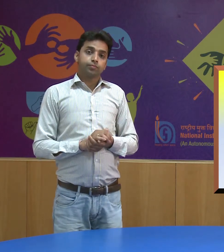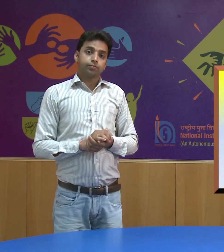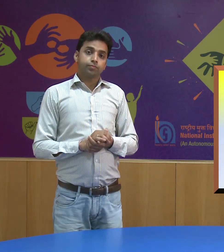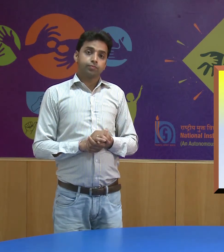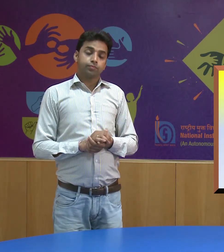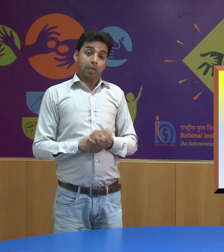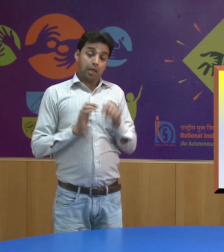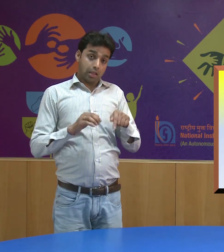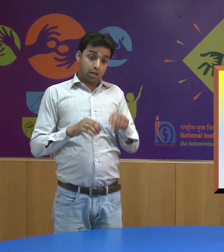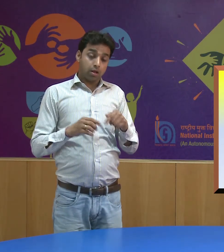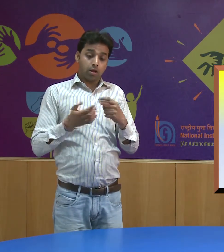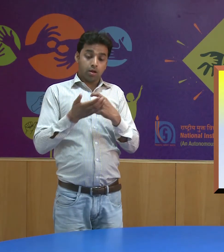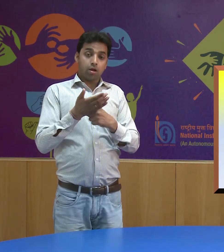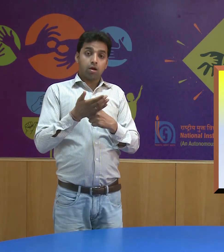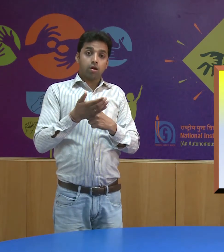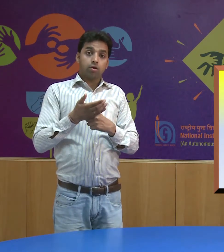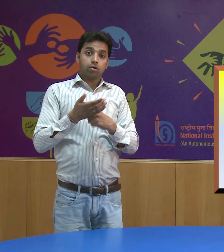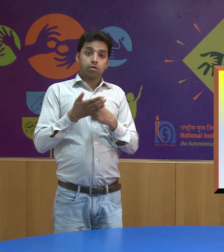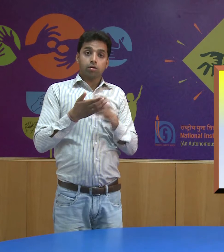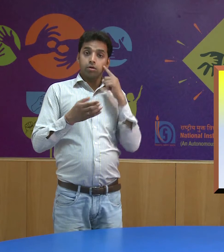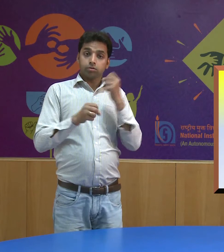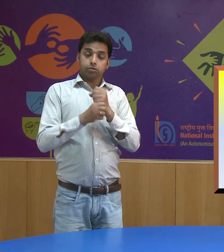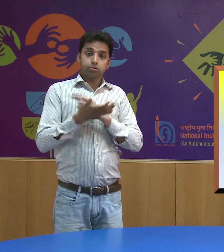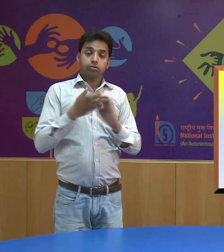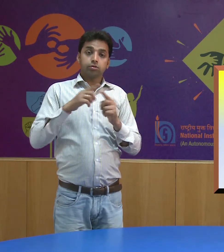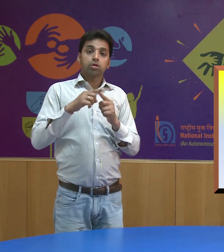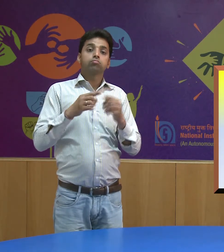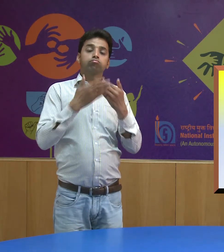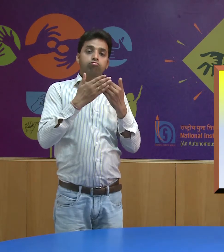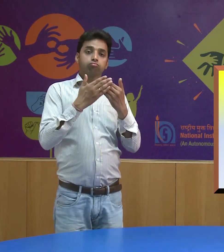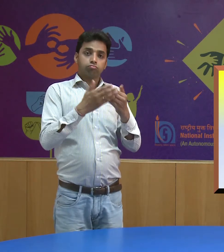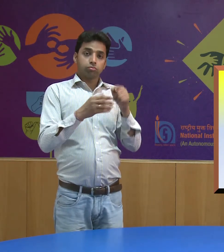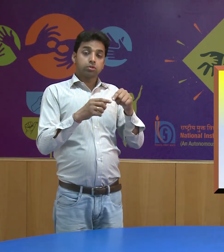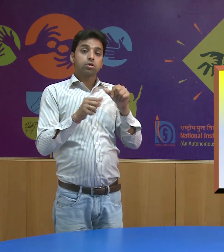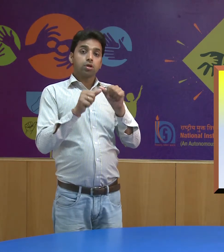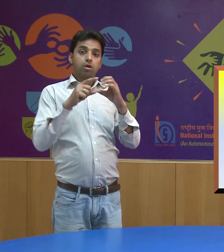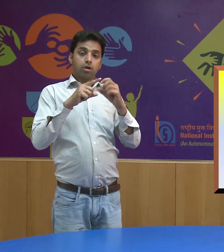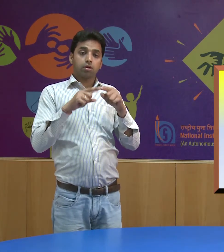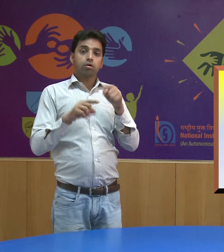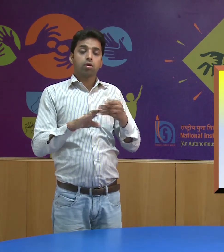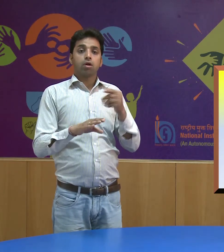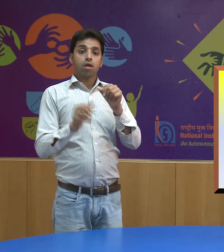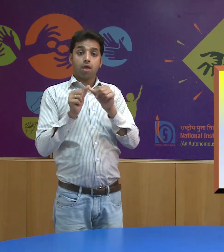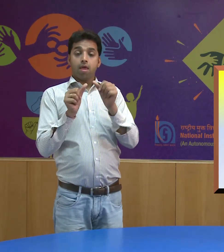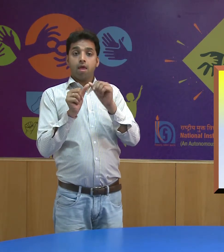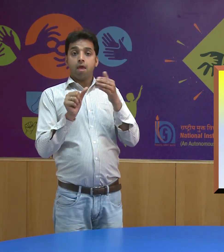The Right to Education Act was passed in April 2010.